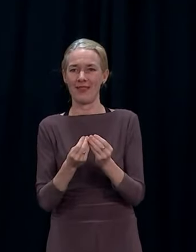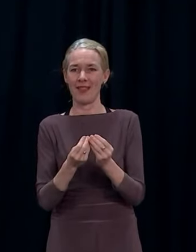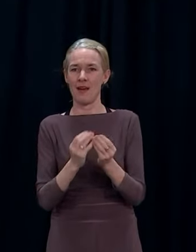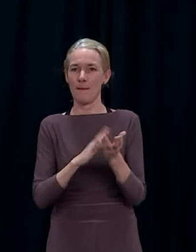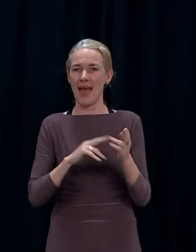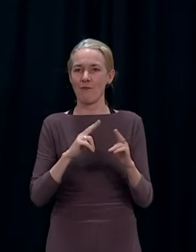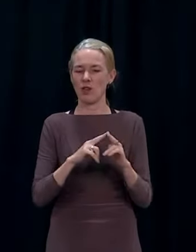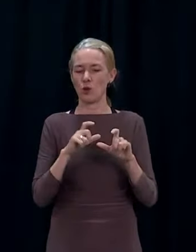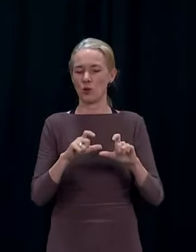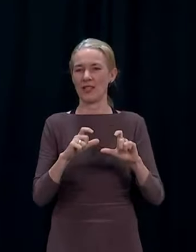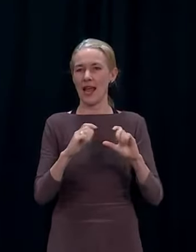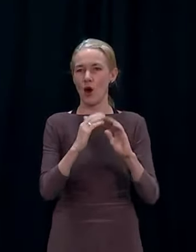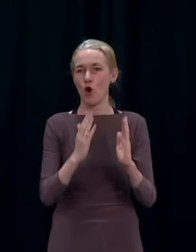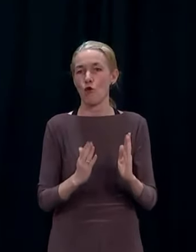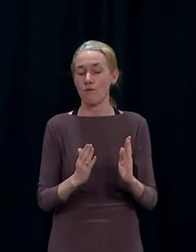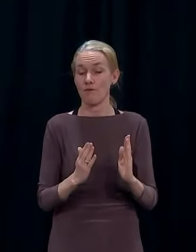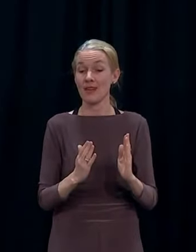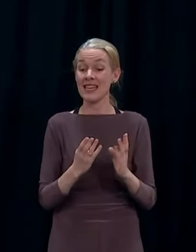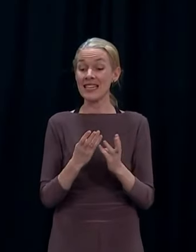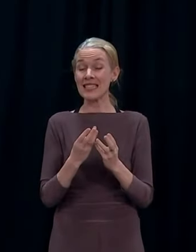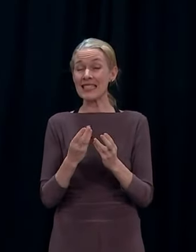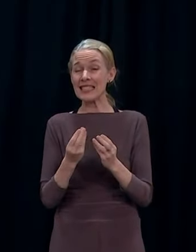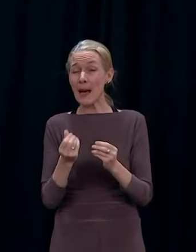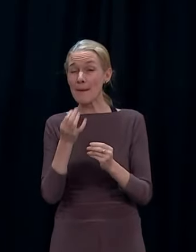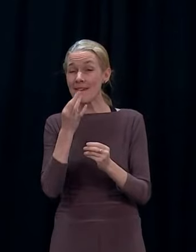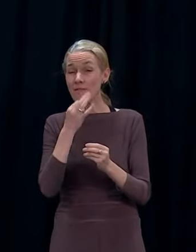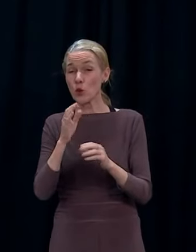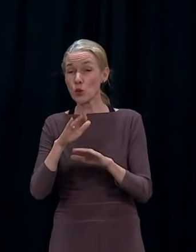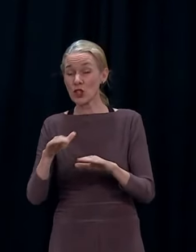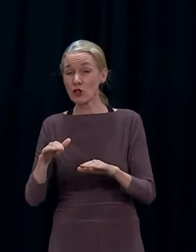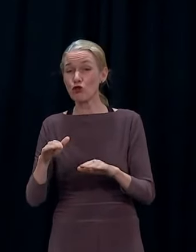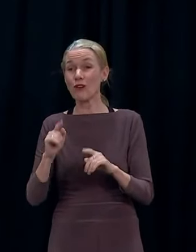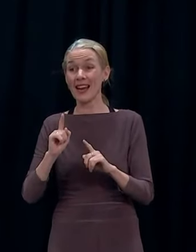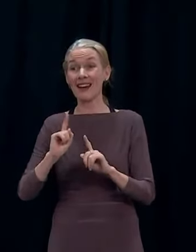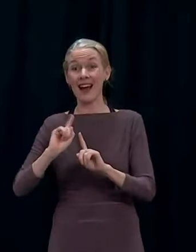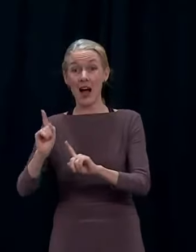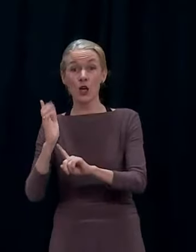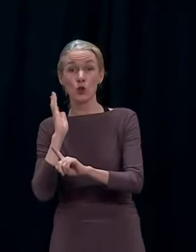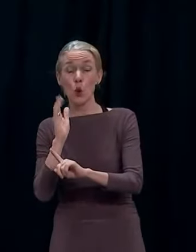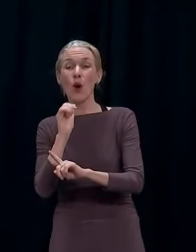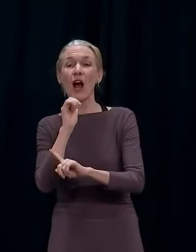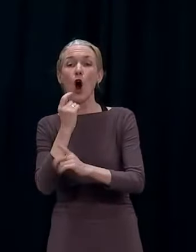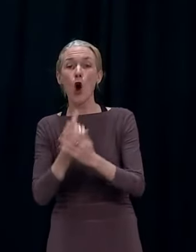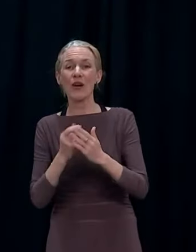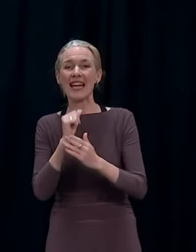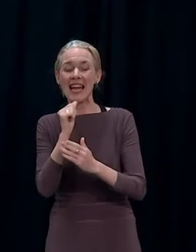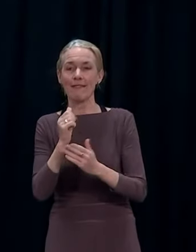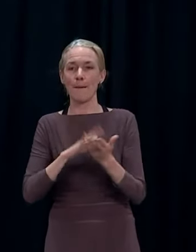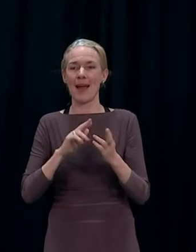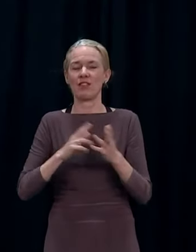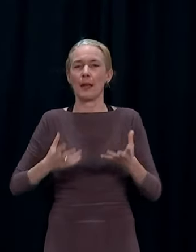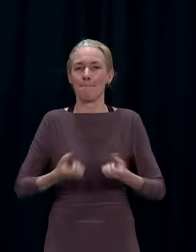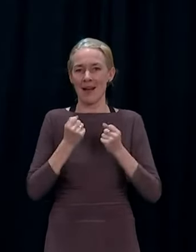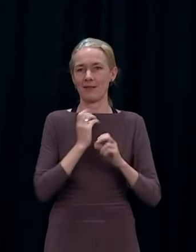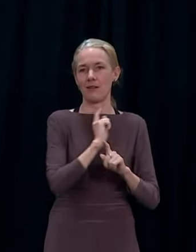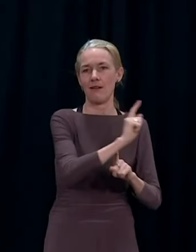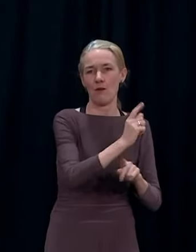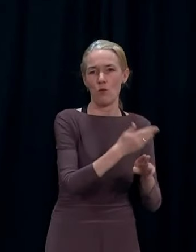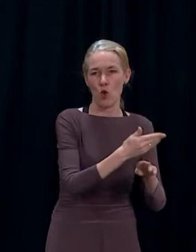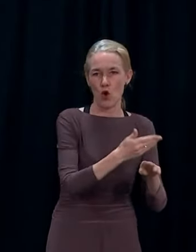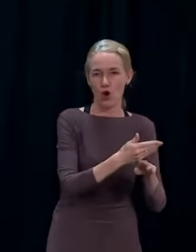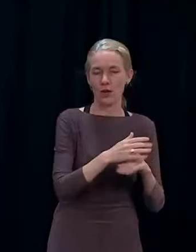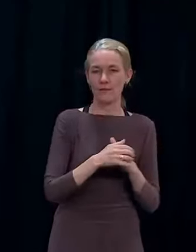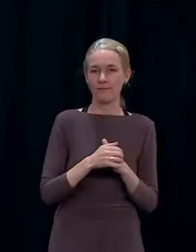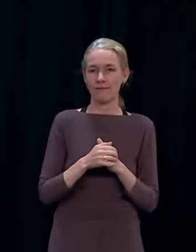are required to work and there's no other option available. So for the most part, schools and other learning centres remain